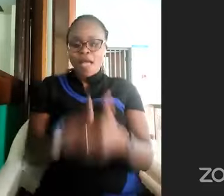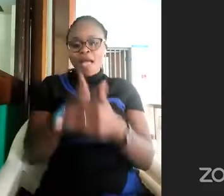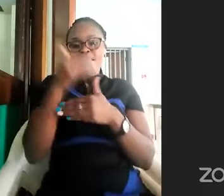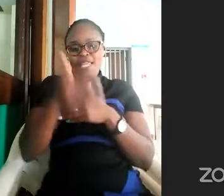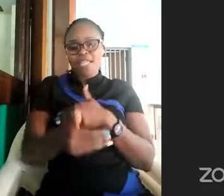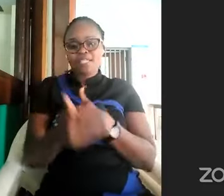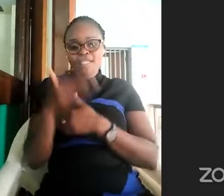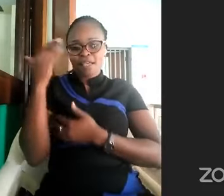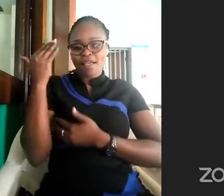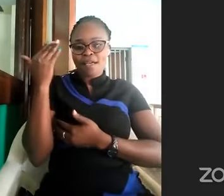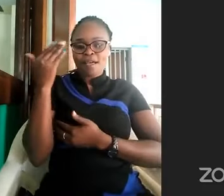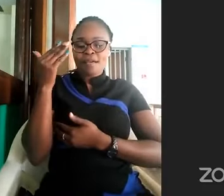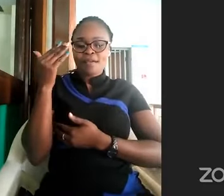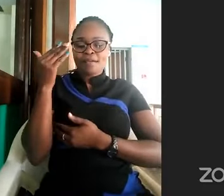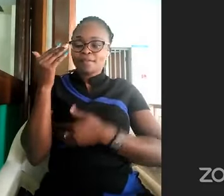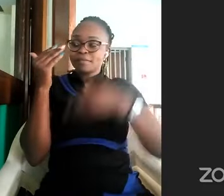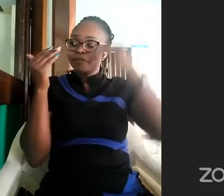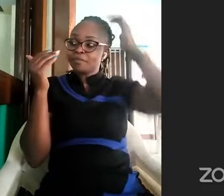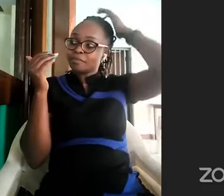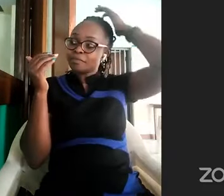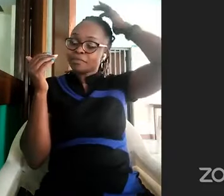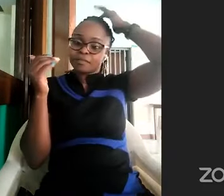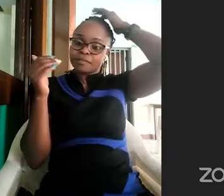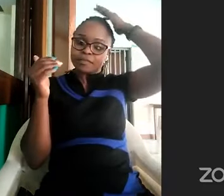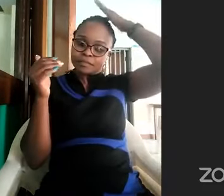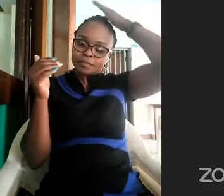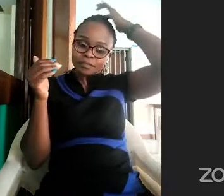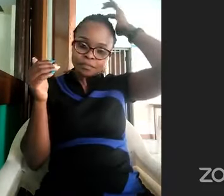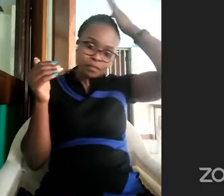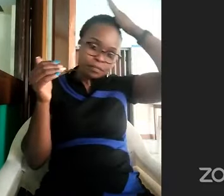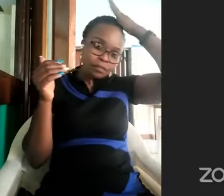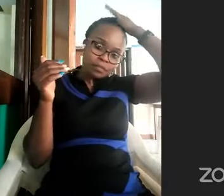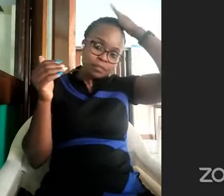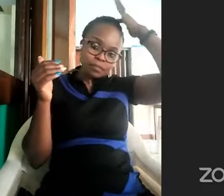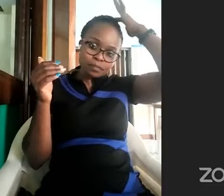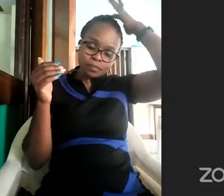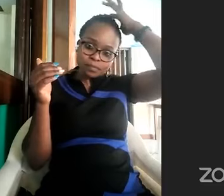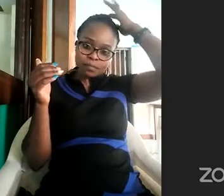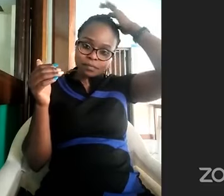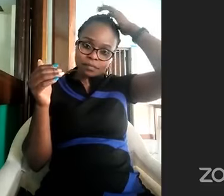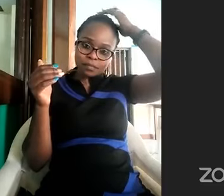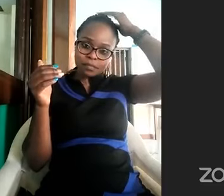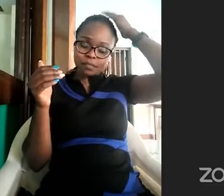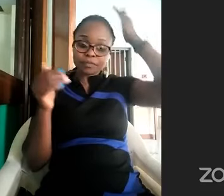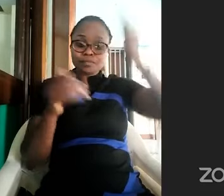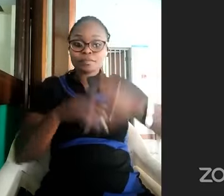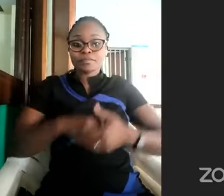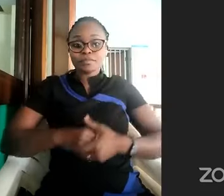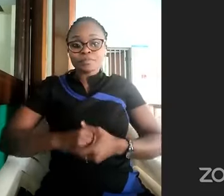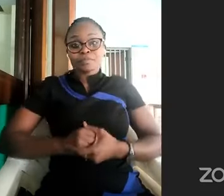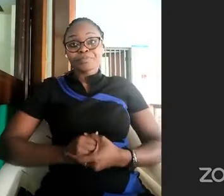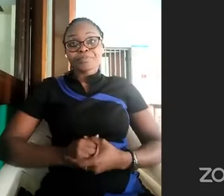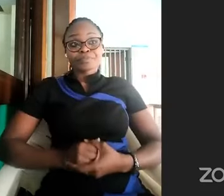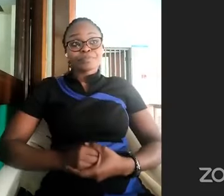While presenting, maybe allow me consent that I can mention your name. That is our